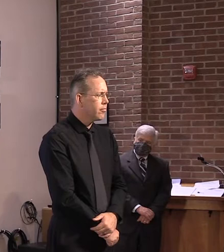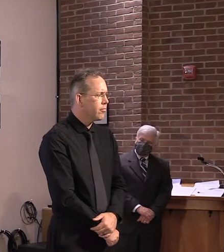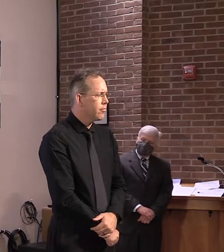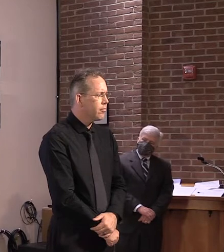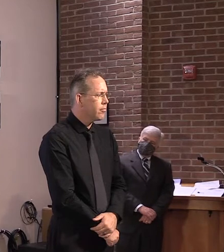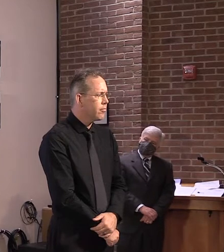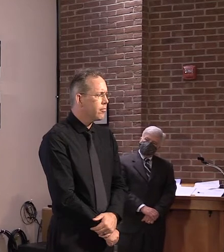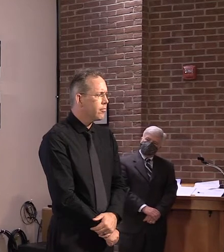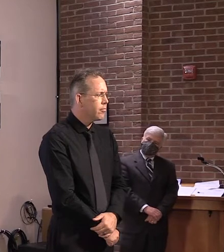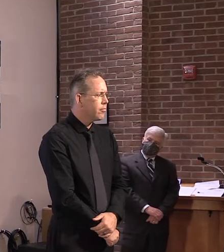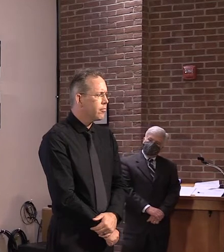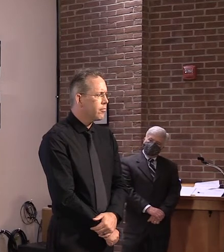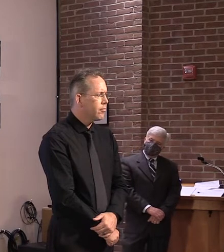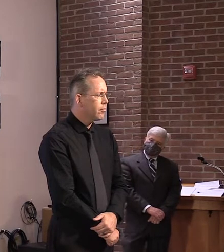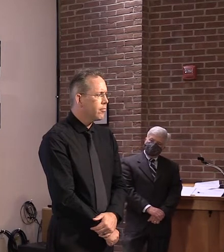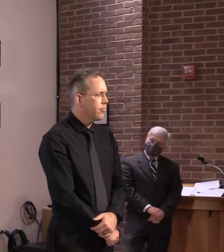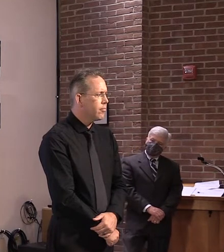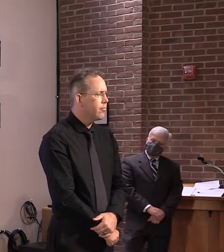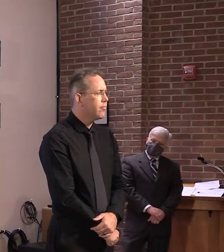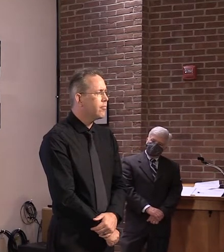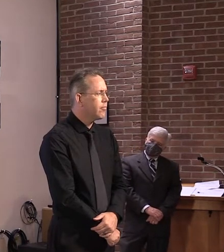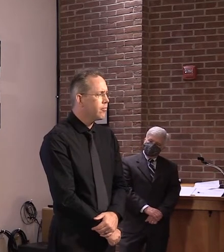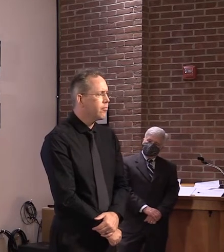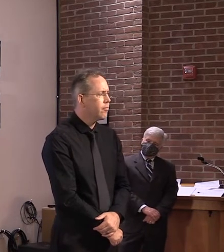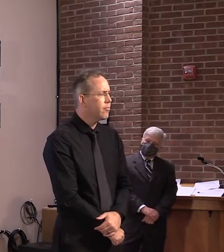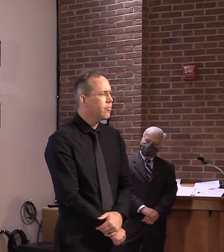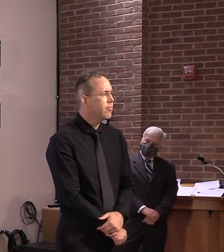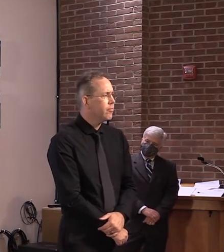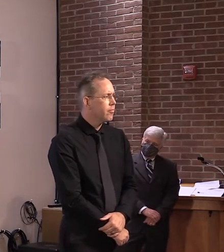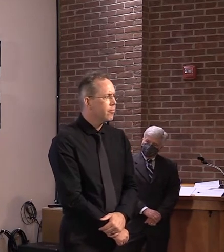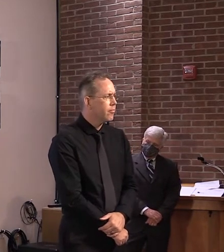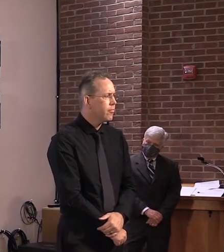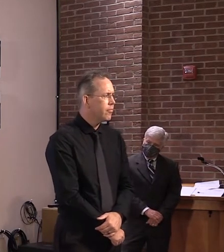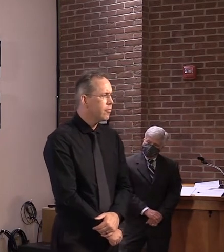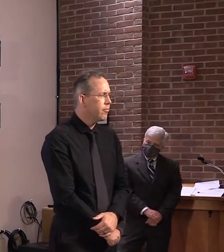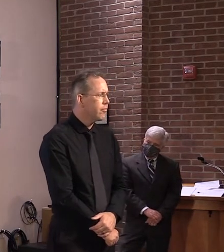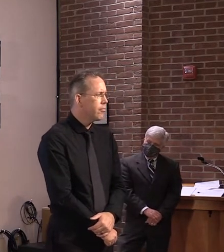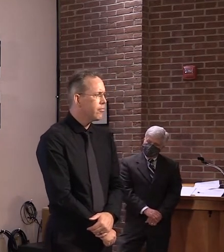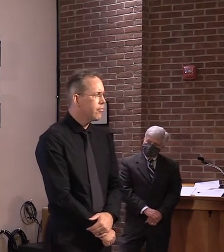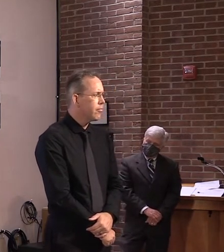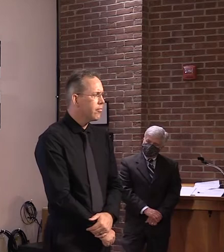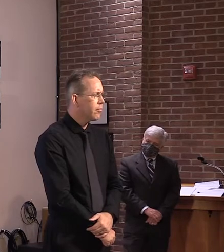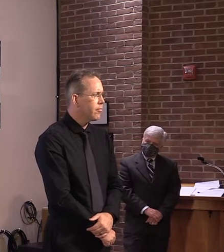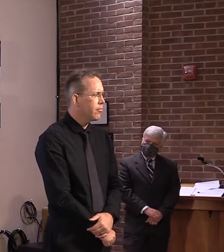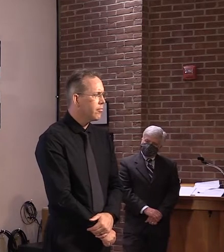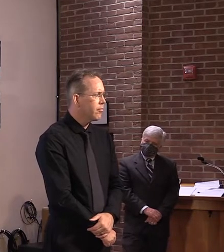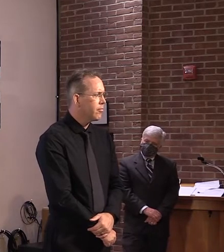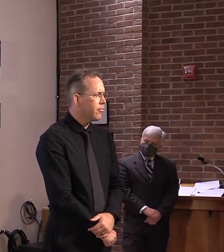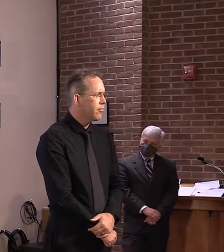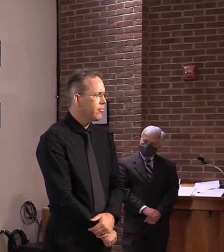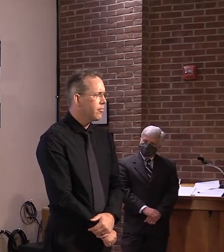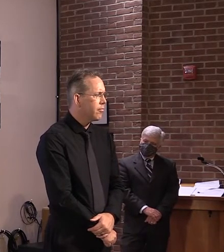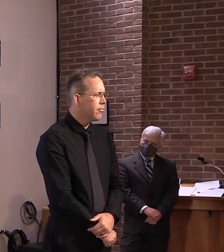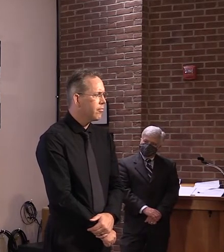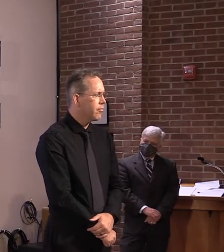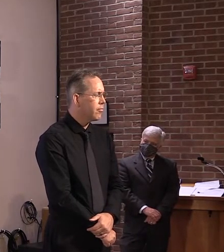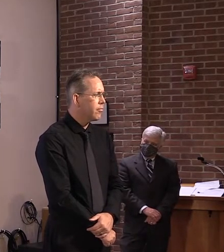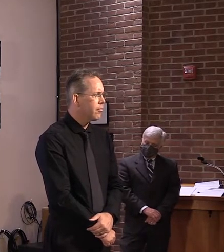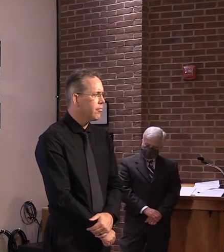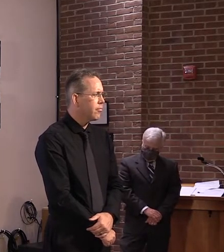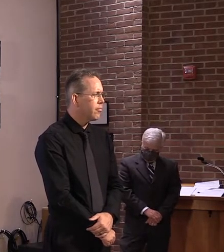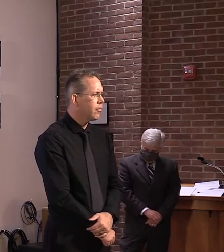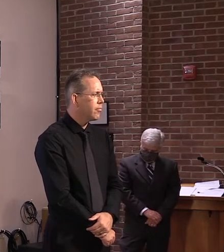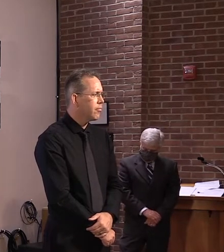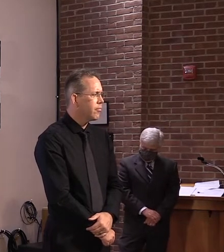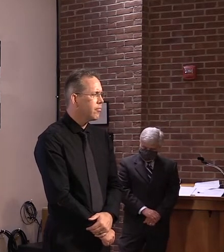speaking with a few folks in the lodging industry last week, and they said, you know, expanding the map definitely helps, but if people aren't comfortable traveling in the first place, you know, there's really only so much